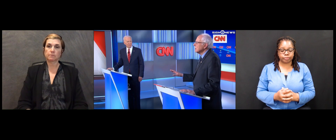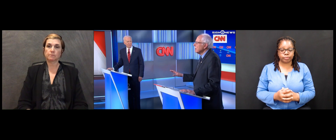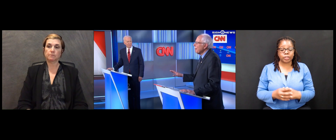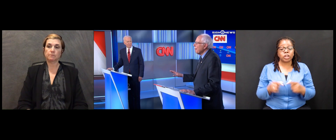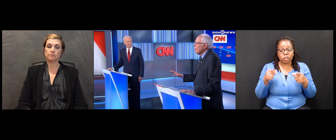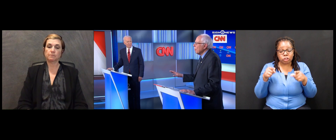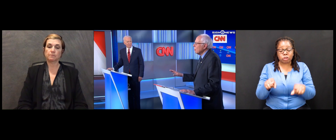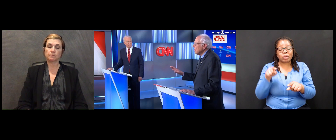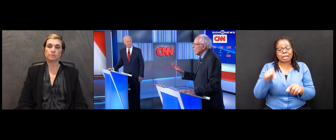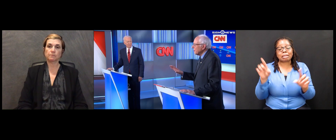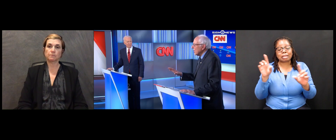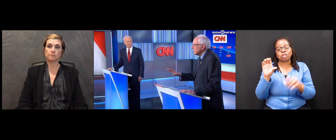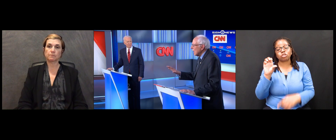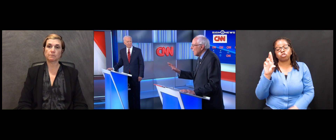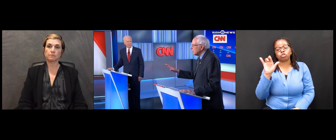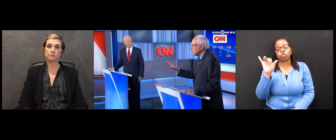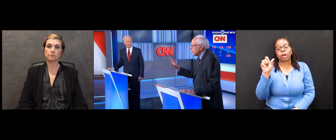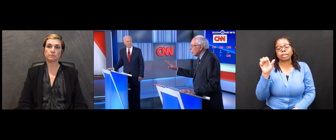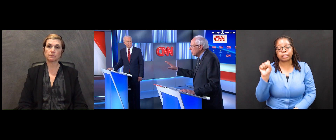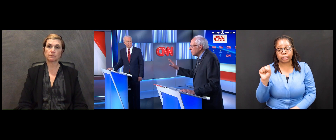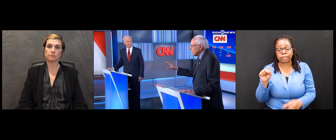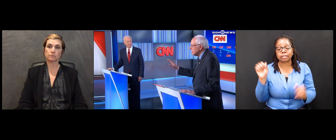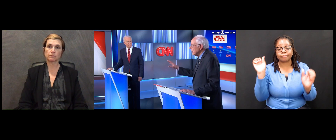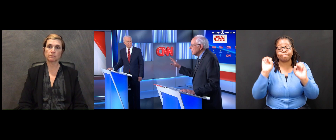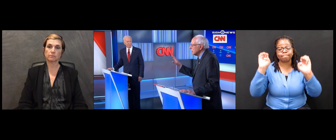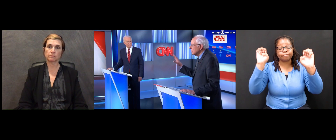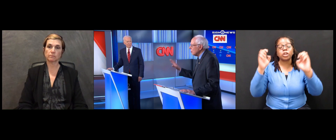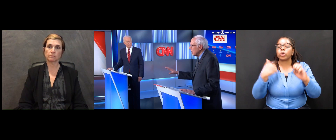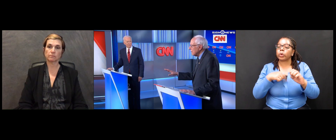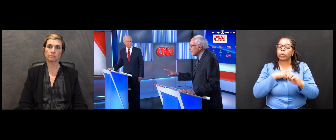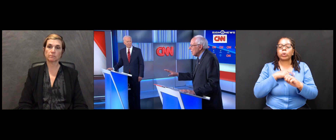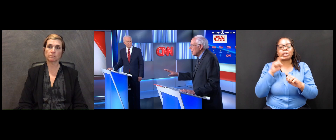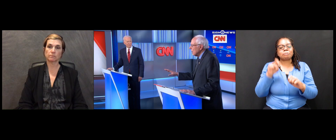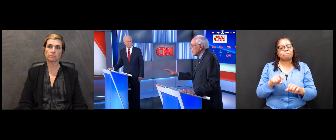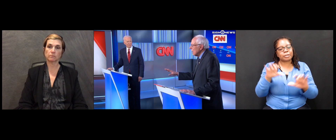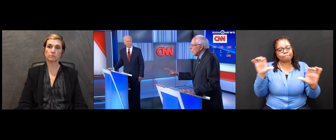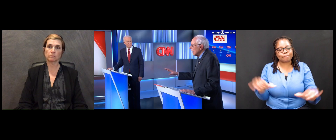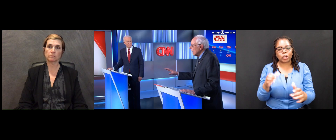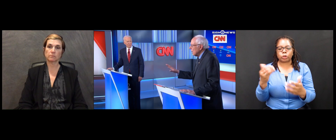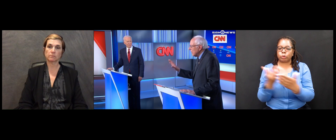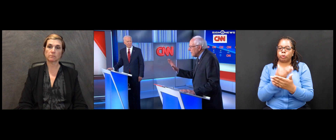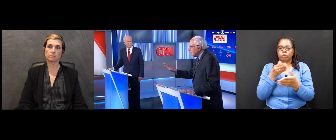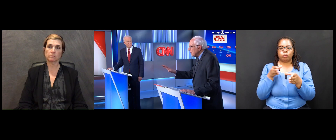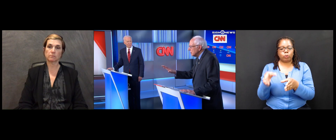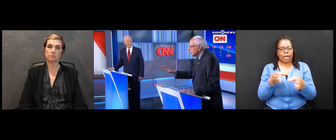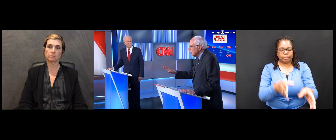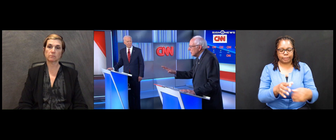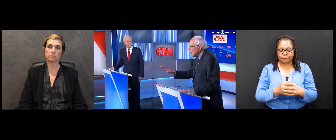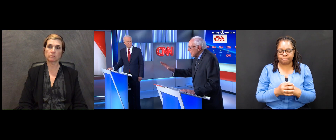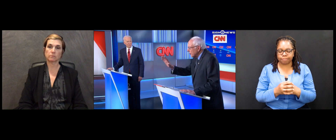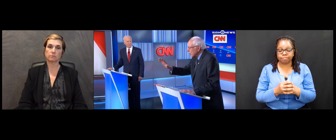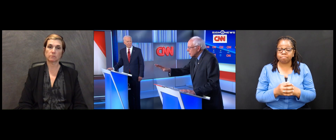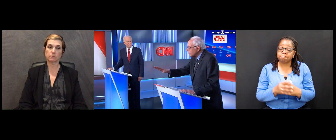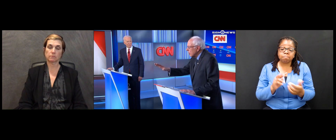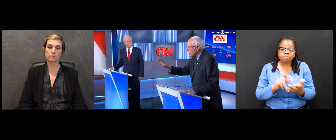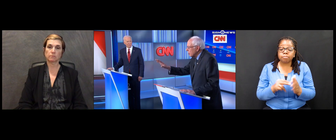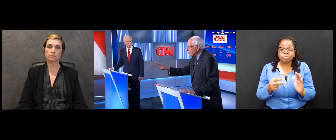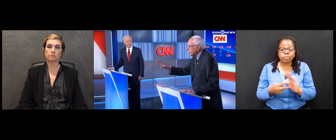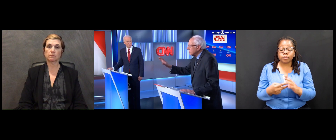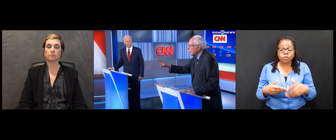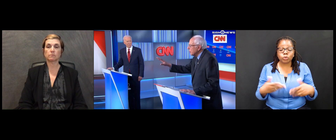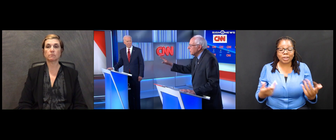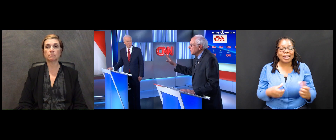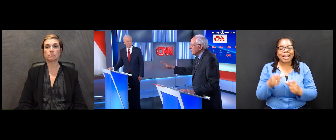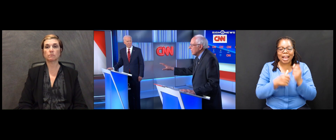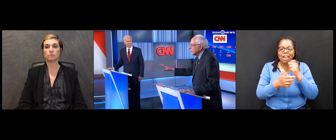crisis, we have got to act in an unprecedented way. And that means every country on